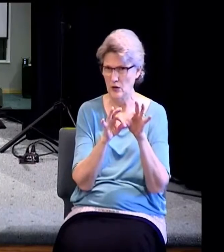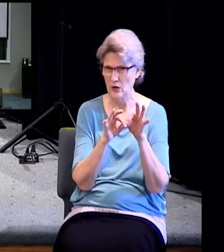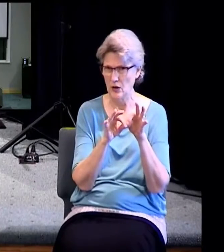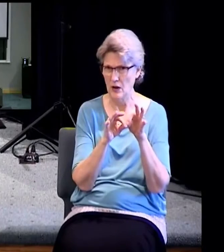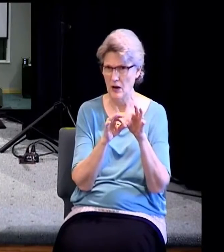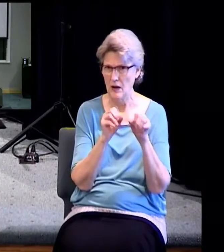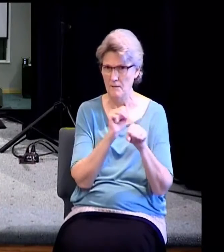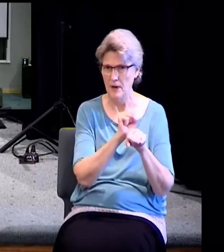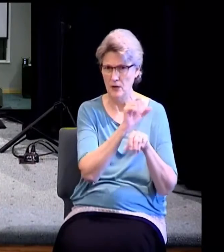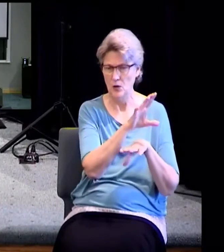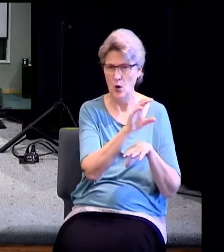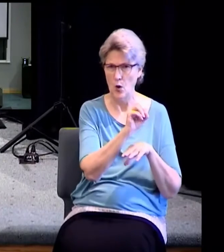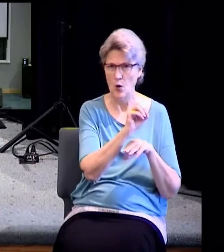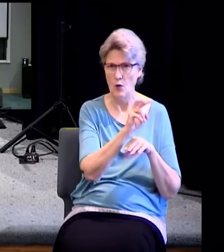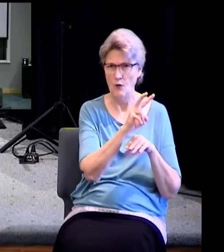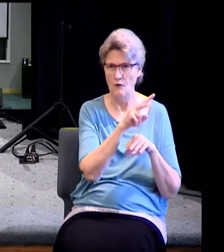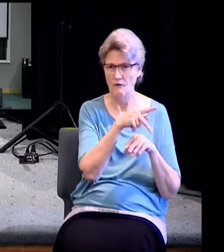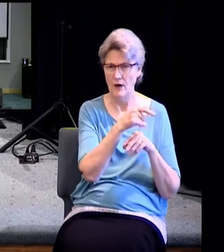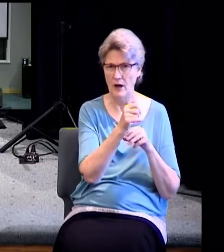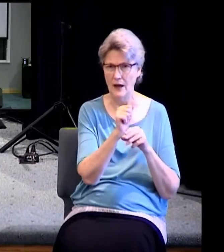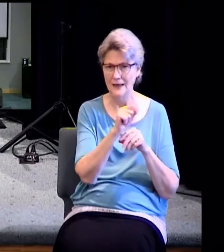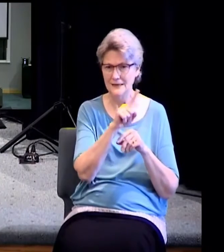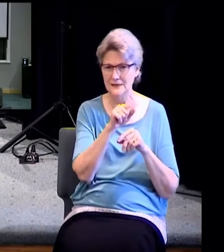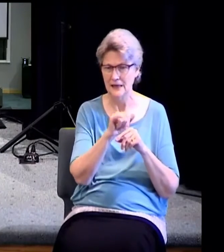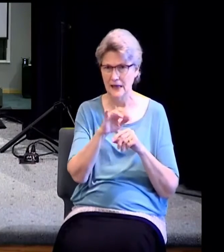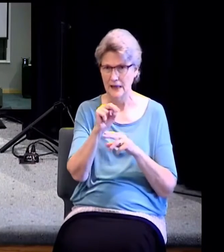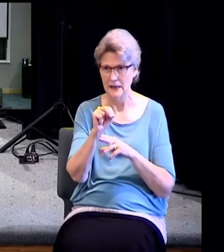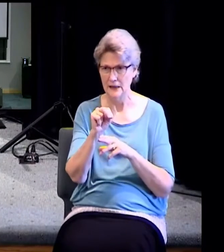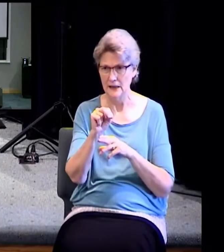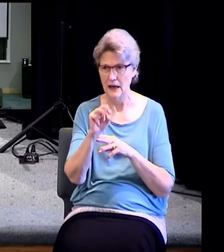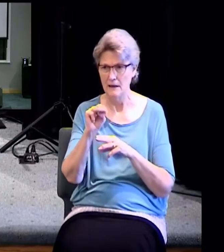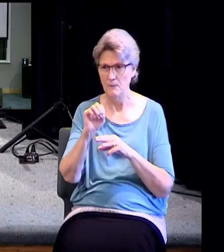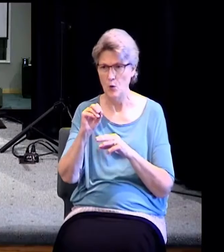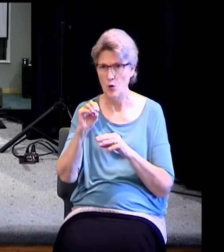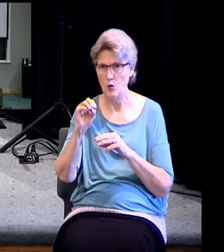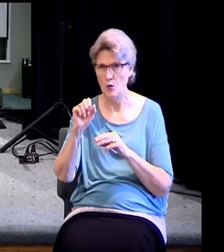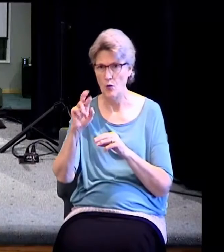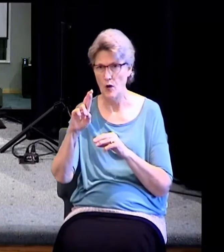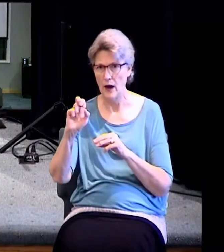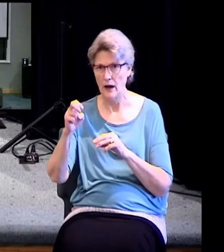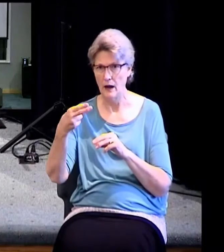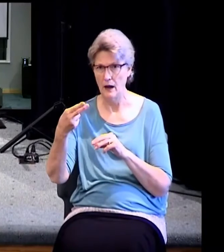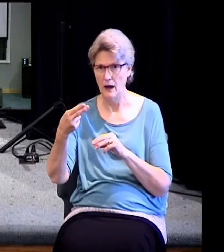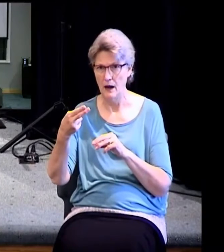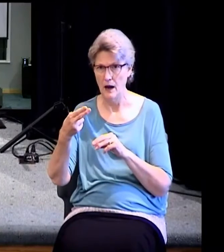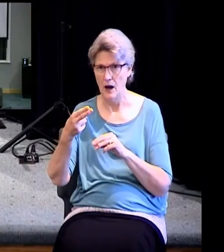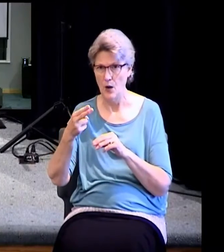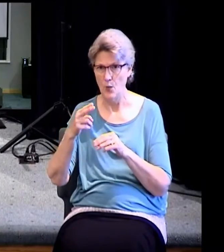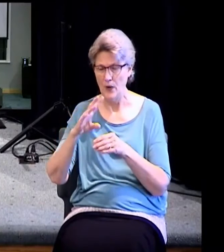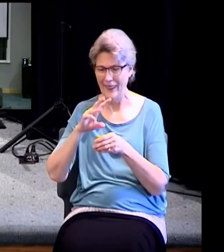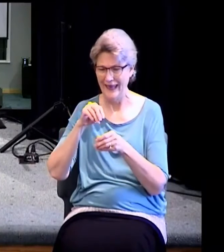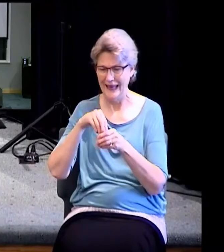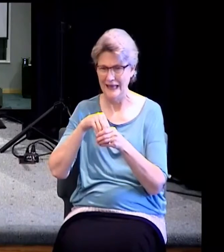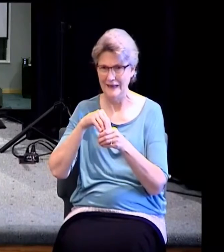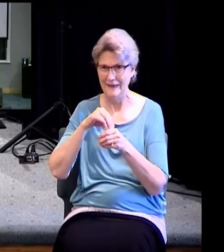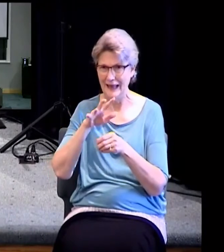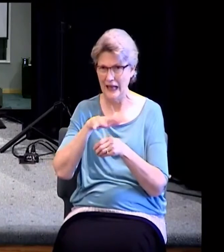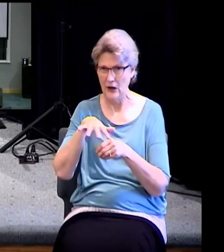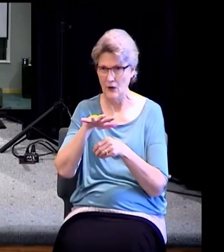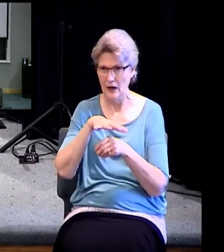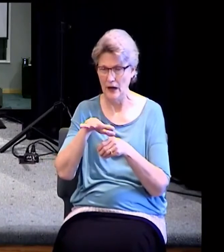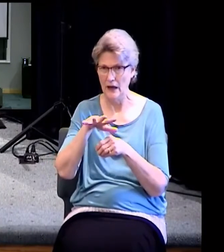Ophel and Mount Zion and Mount Moriah are all within this great